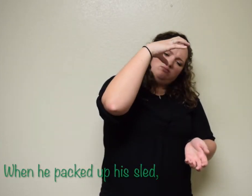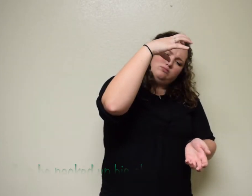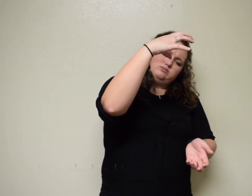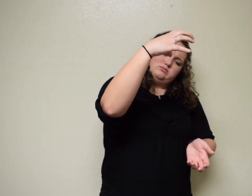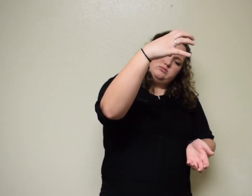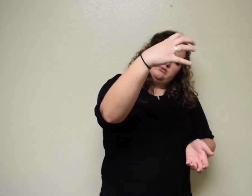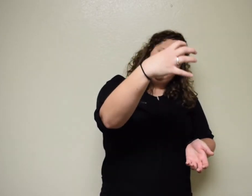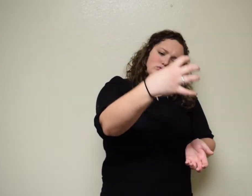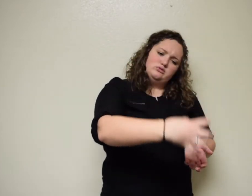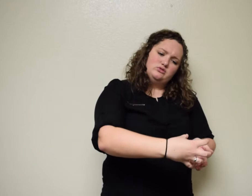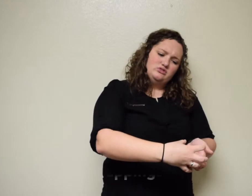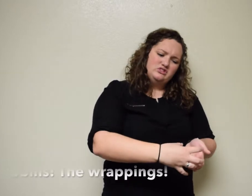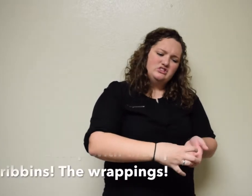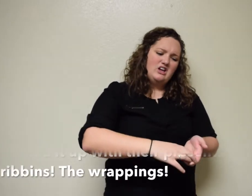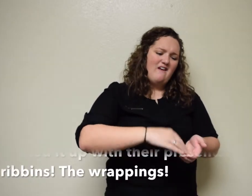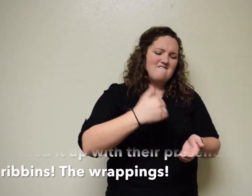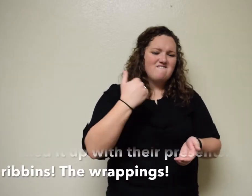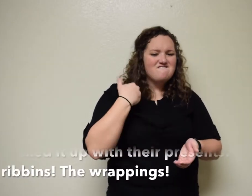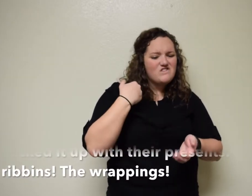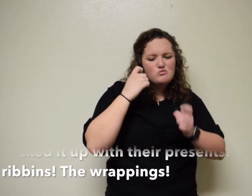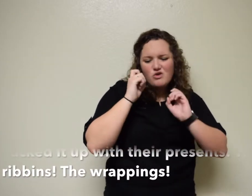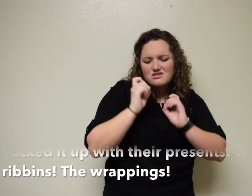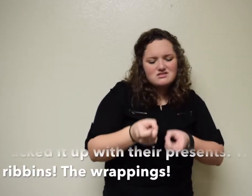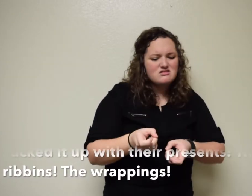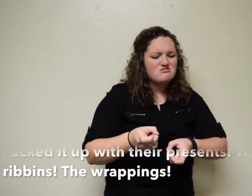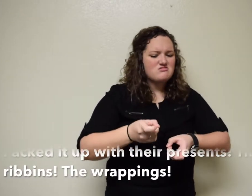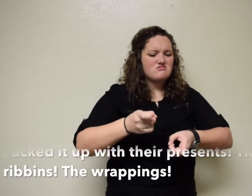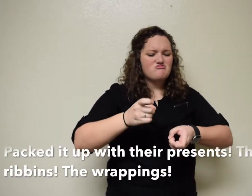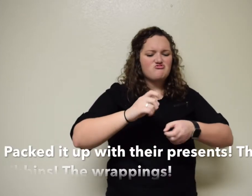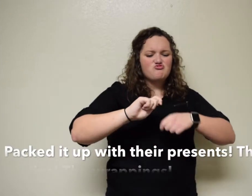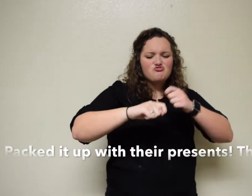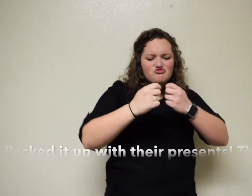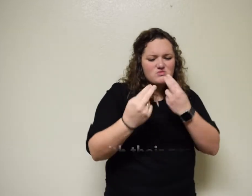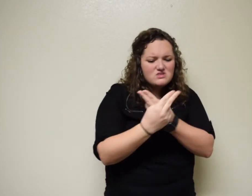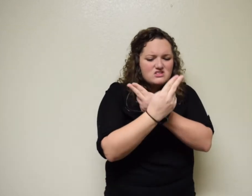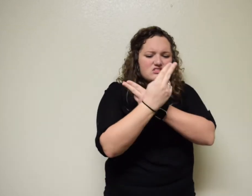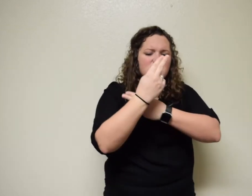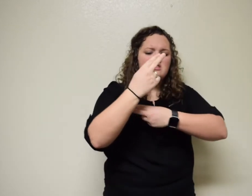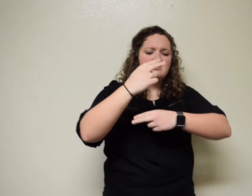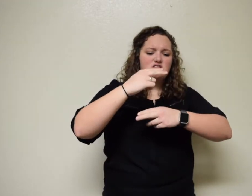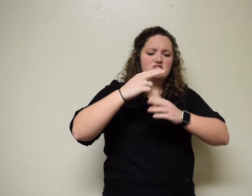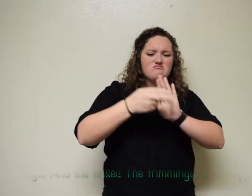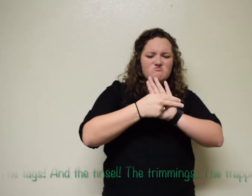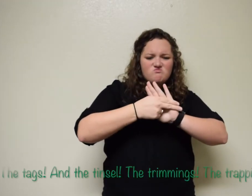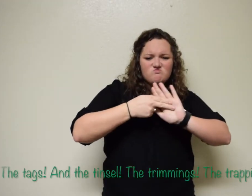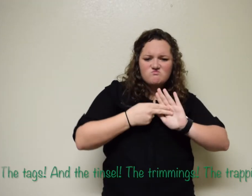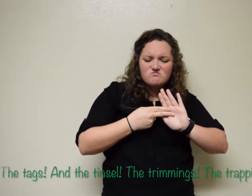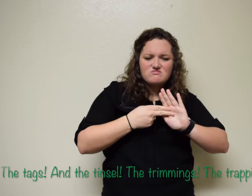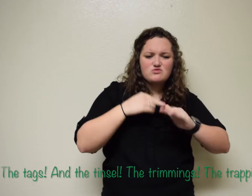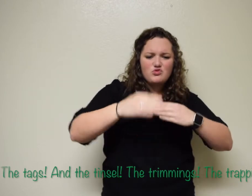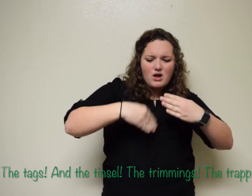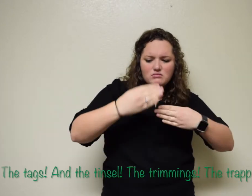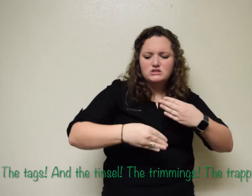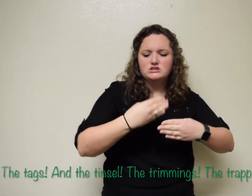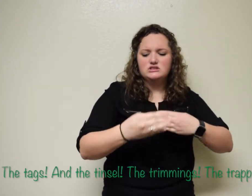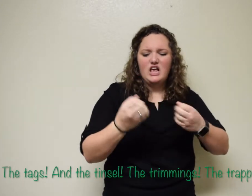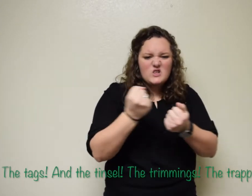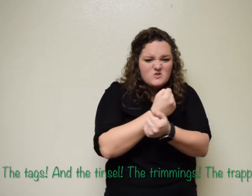packed it up with their presence the ribbons the wrappings the tags and the tinsel the trimmings the